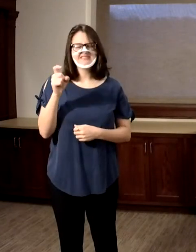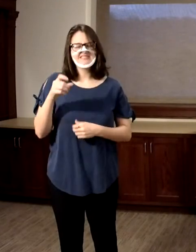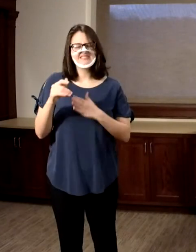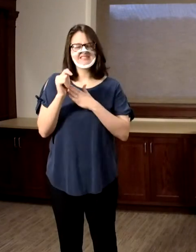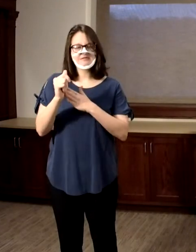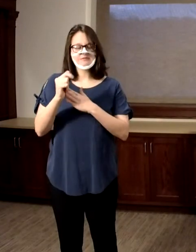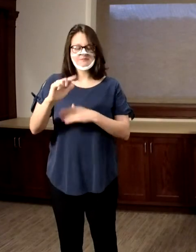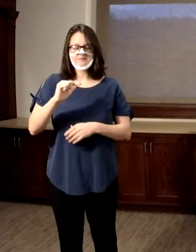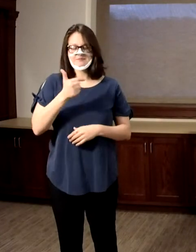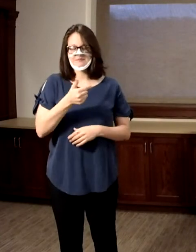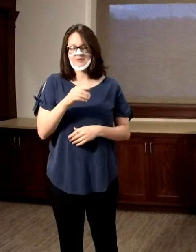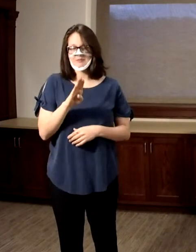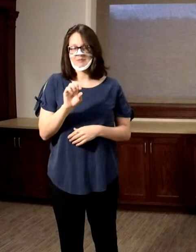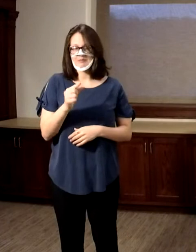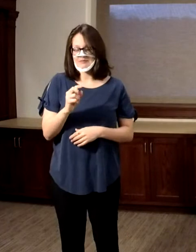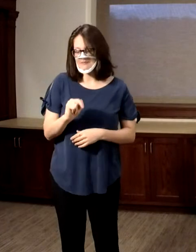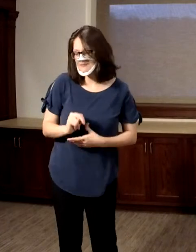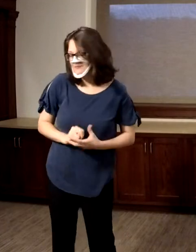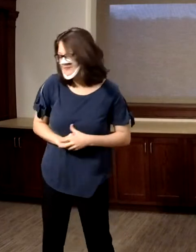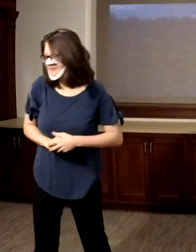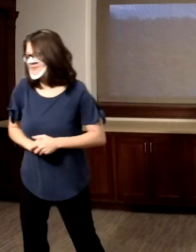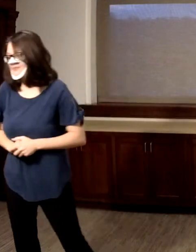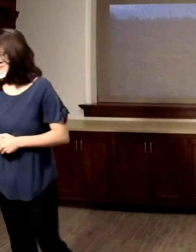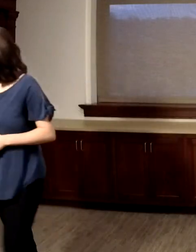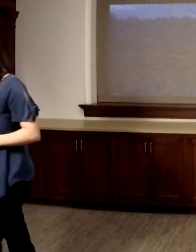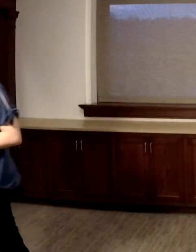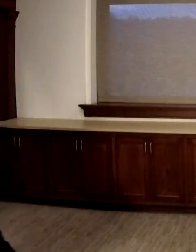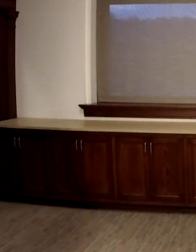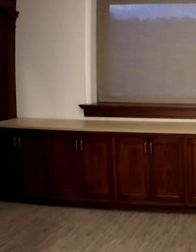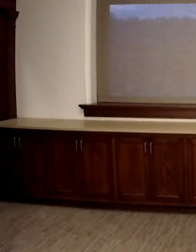to Dr. Bogan. Dr. Bogan?